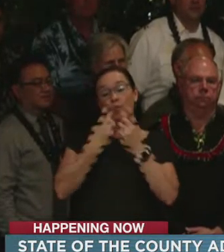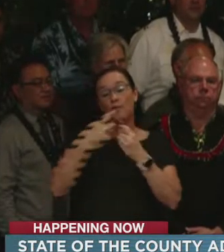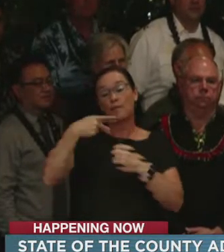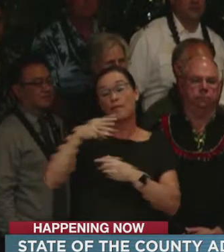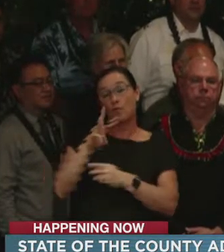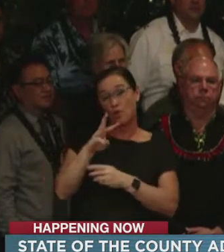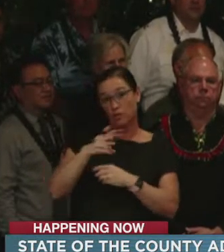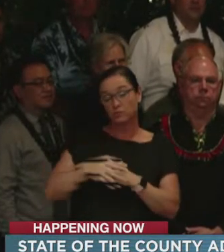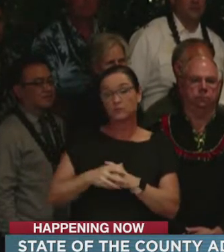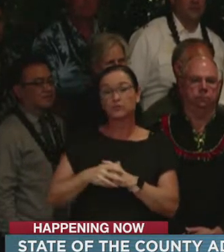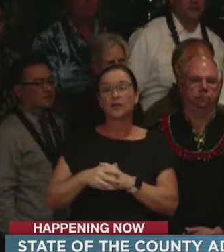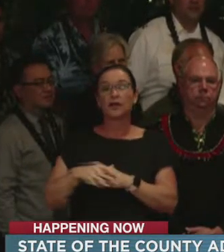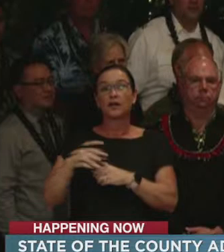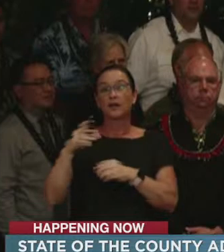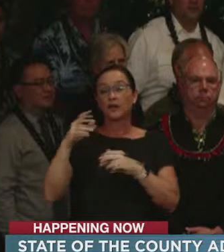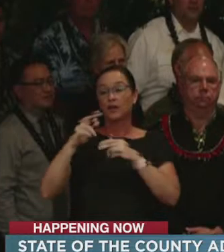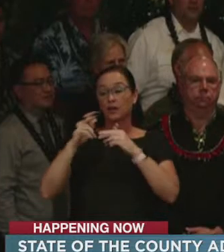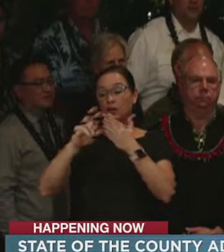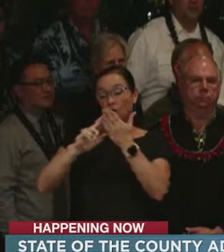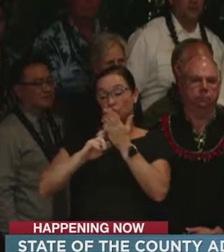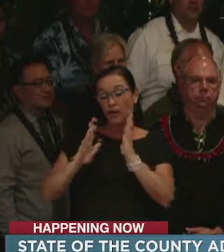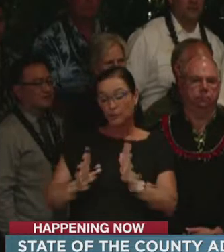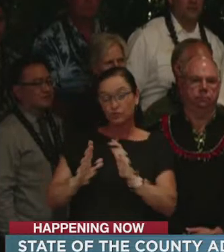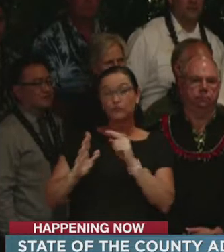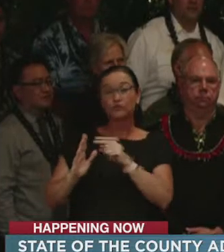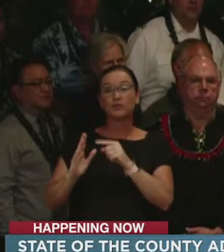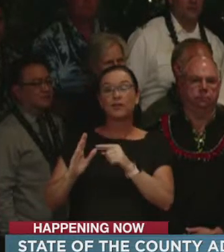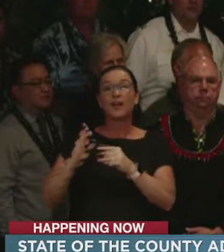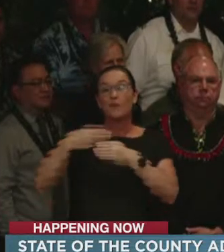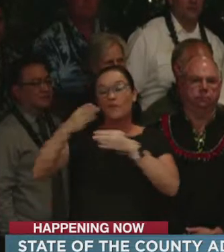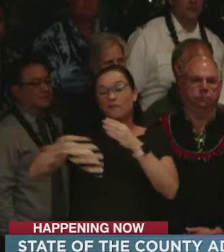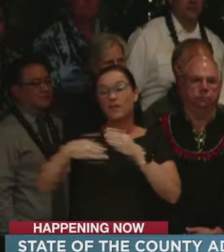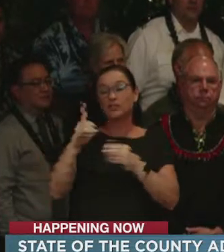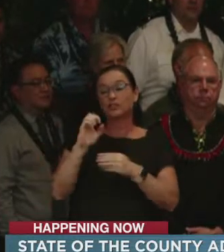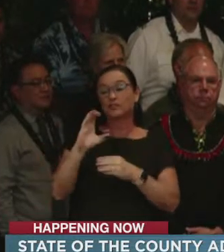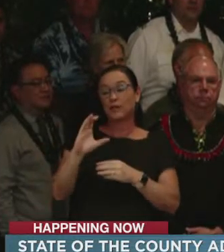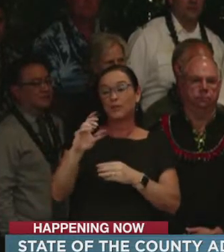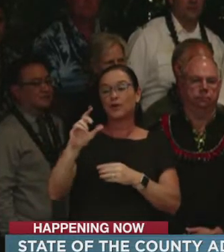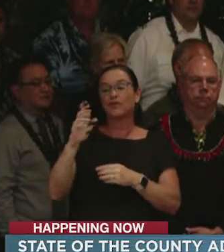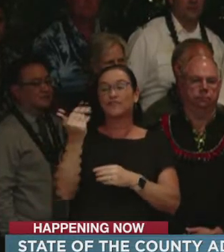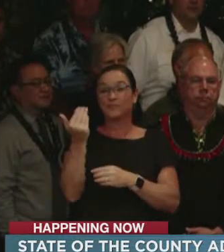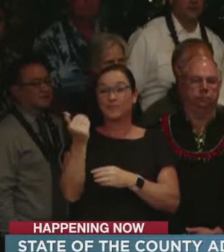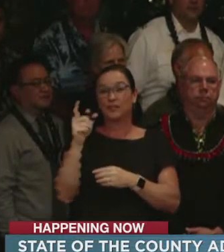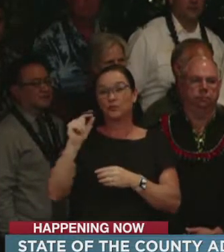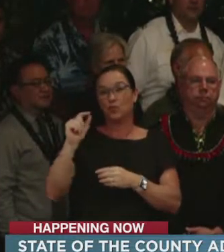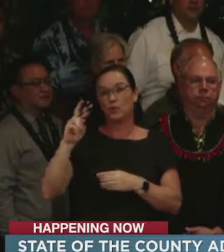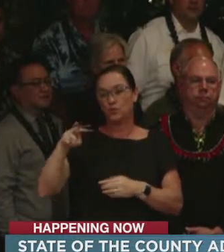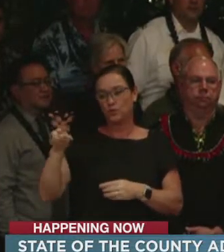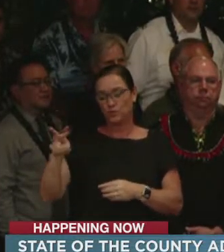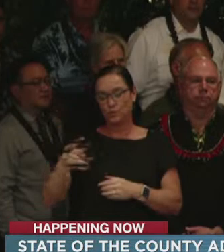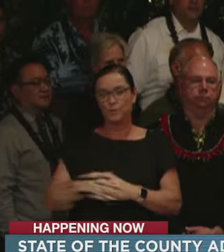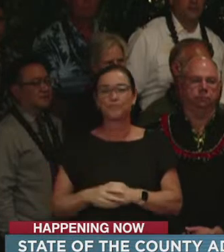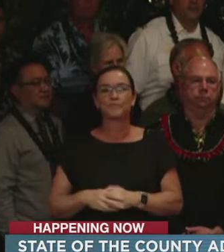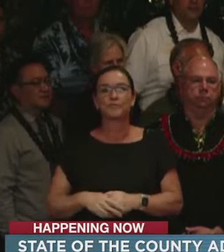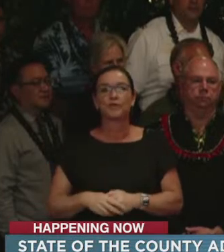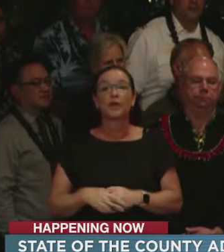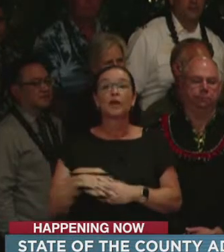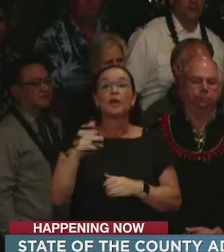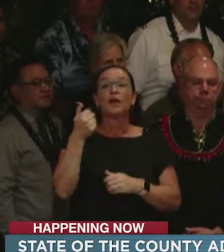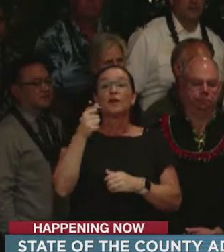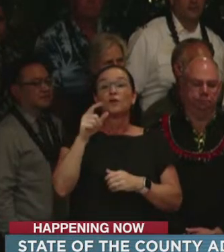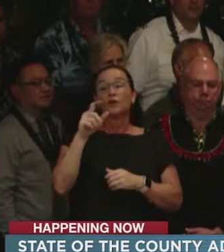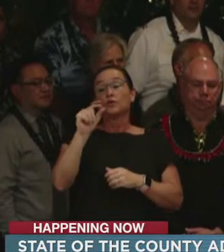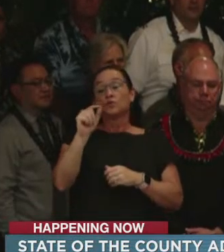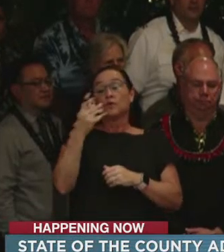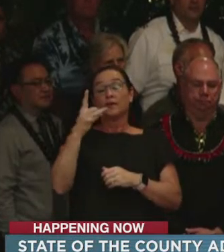contractors Non-Inc., the project was completed on December 15, 2022. In 2018, over 700 families